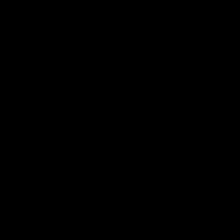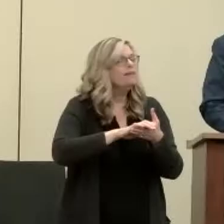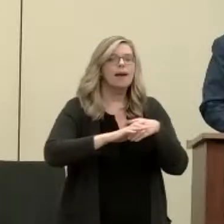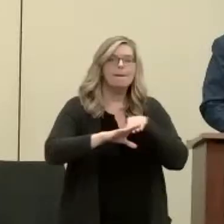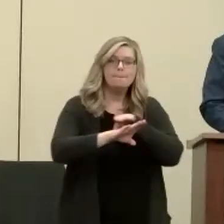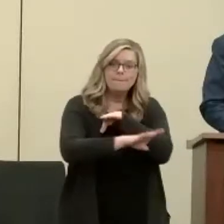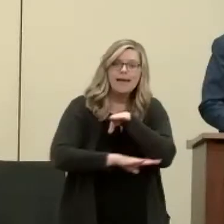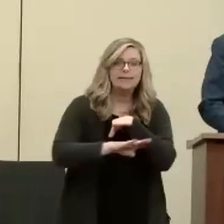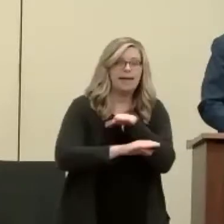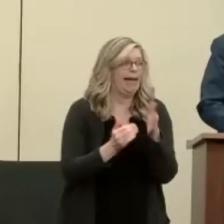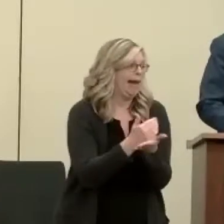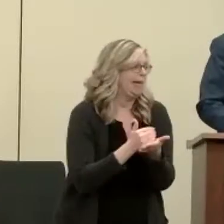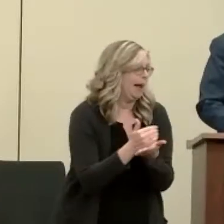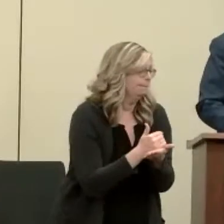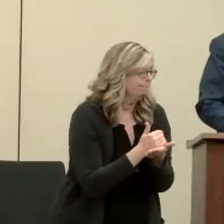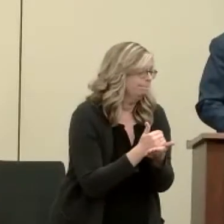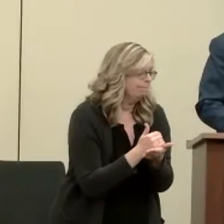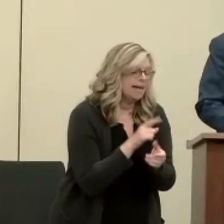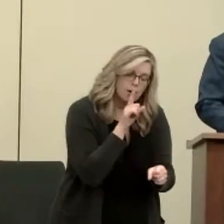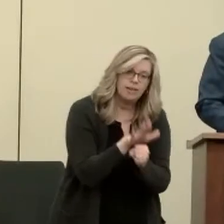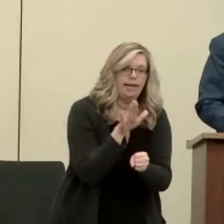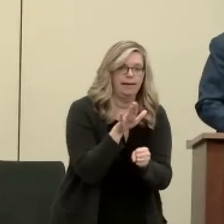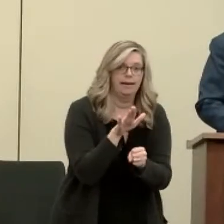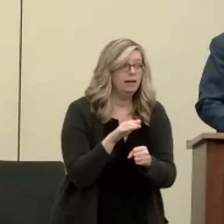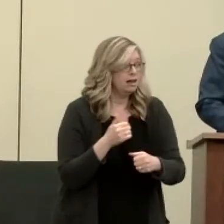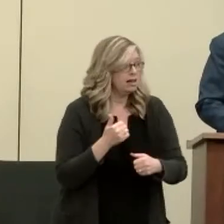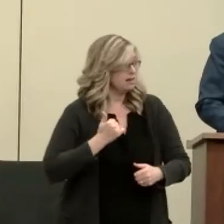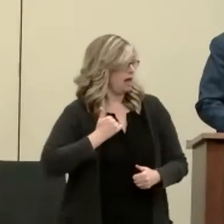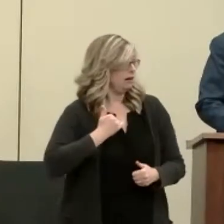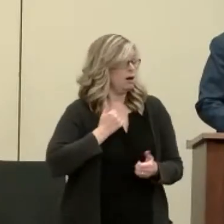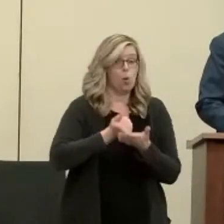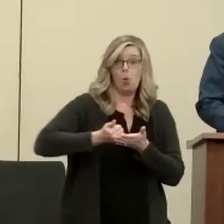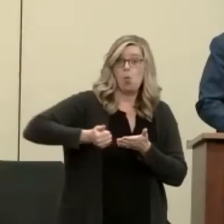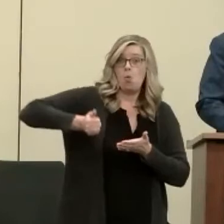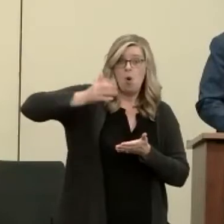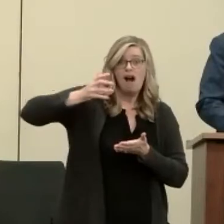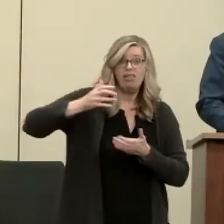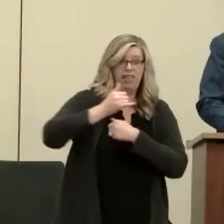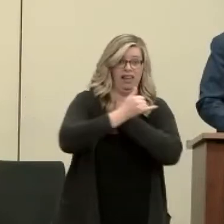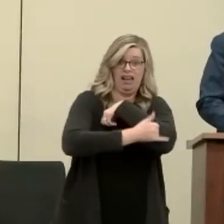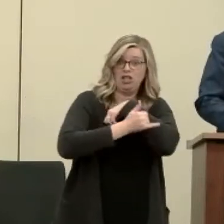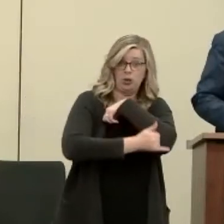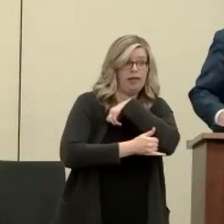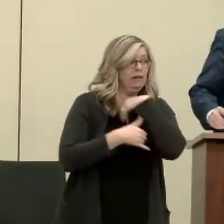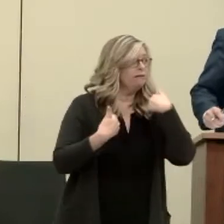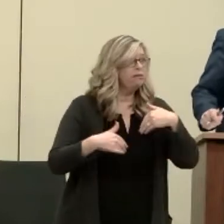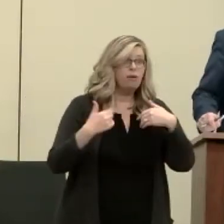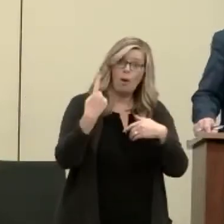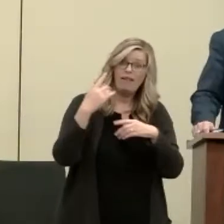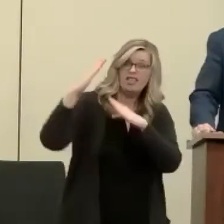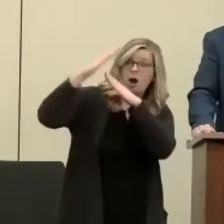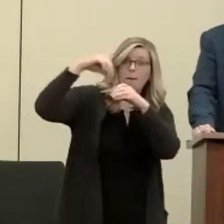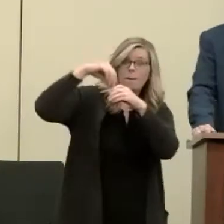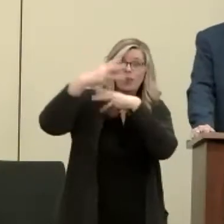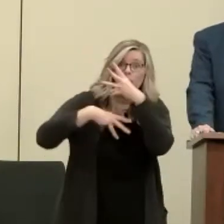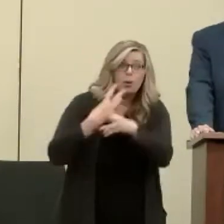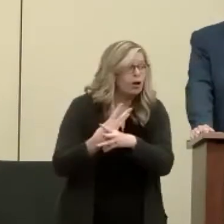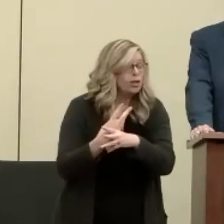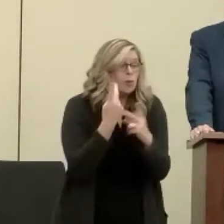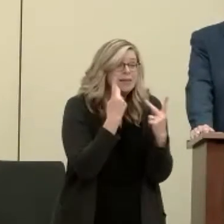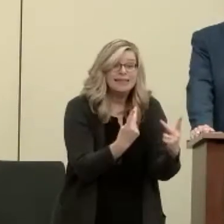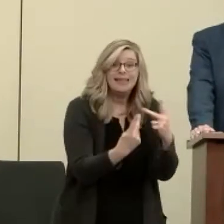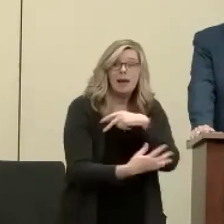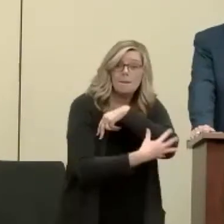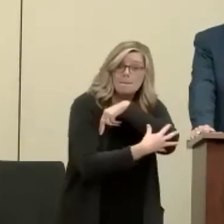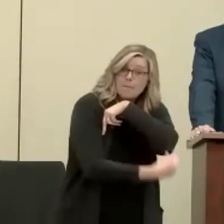income guarantee. Canada is one of the wealthiest countries in the world. There's absolutely no need for the poverty that we see